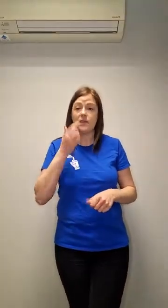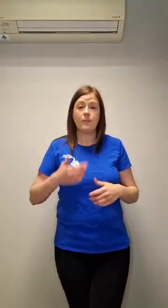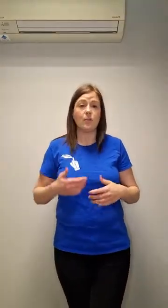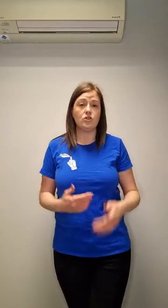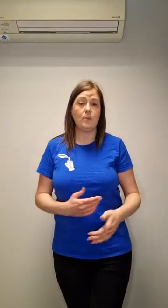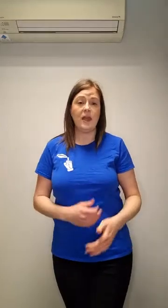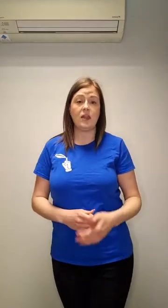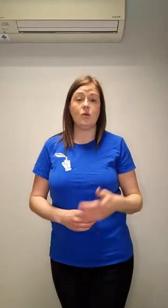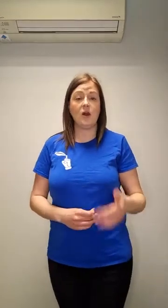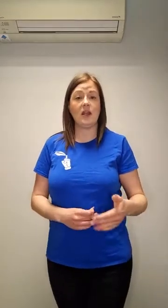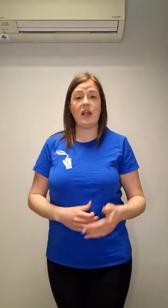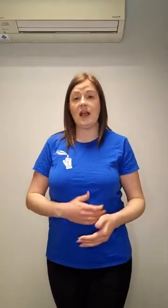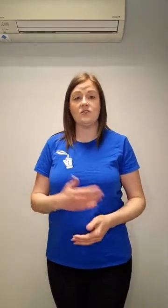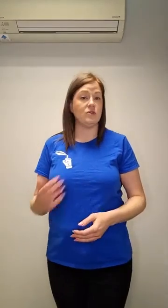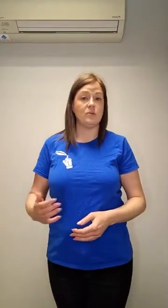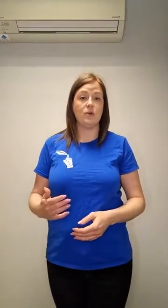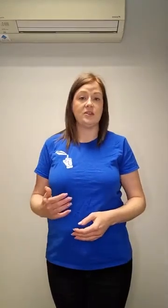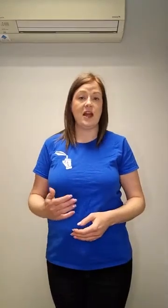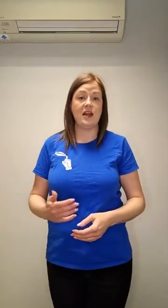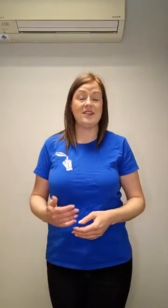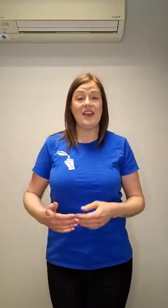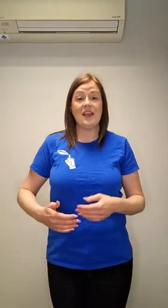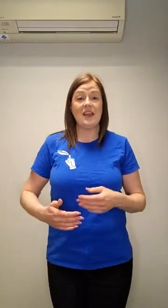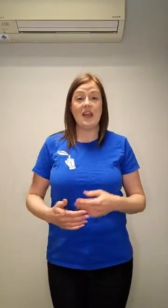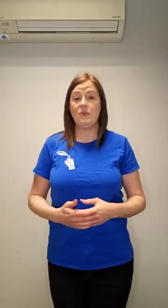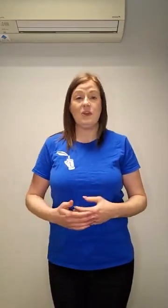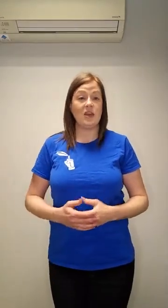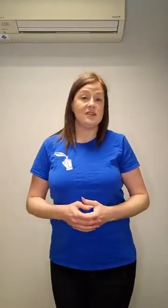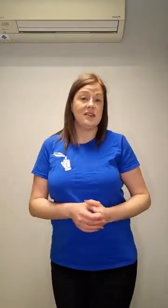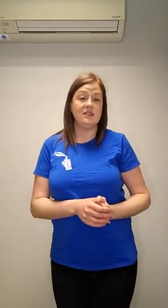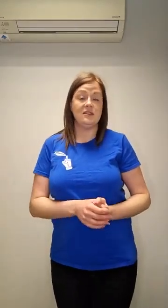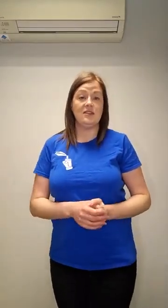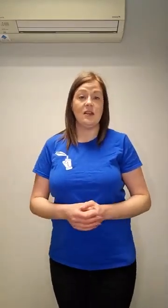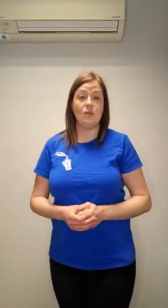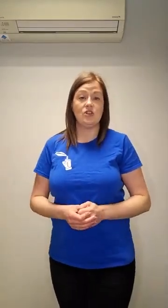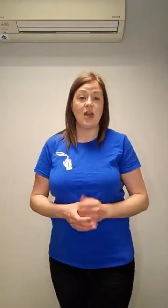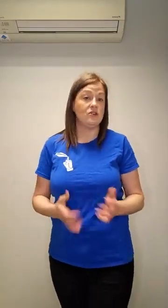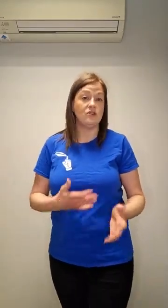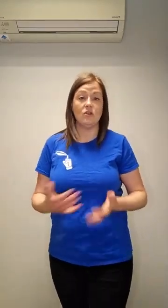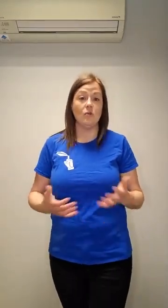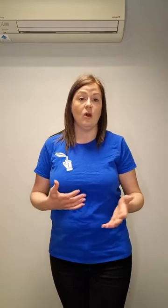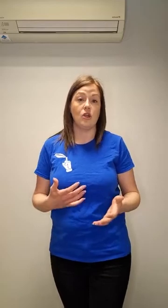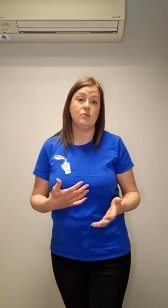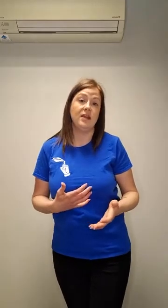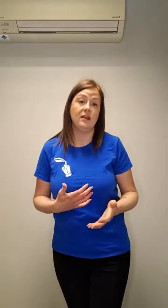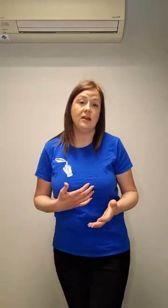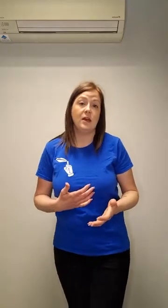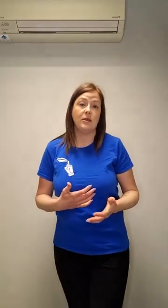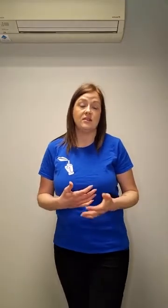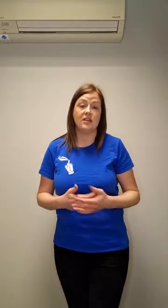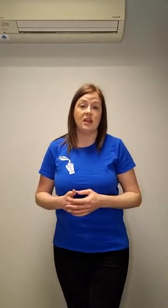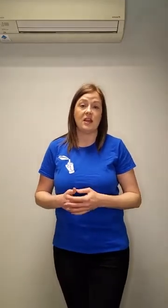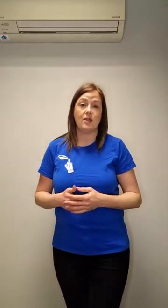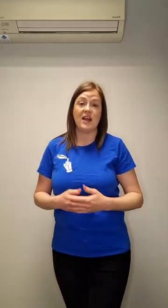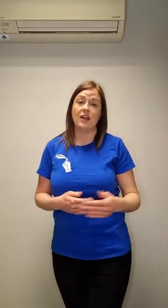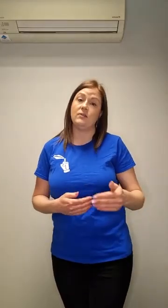But once you pick your working hand and your supporting hand, keep the consistency in which hand that you are using, because it keeps